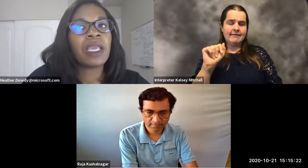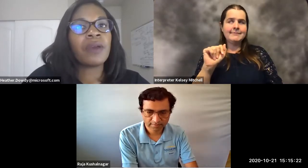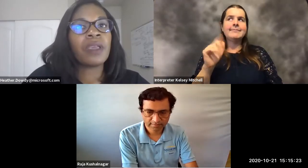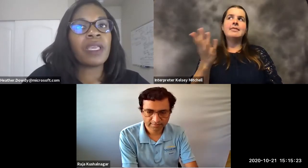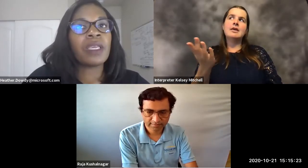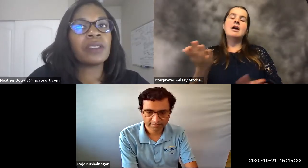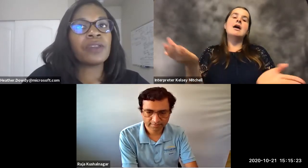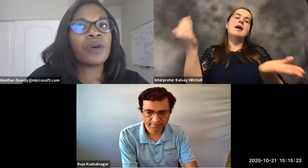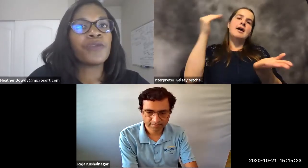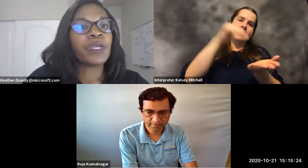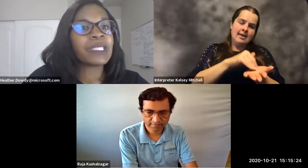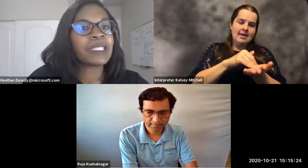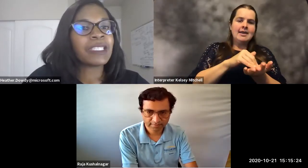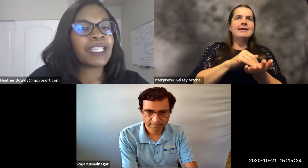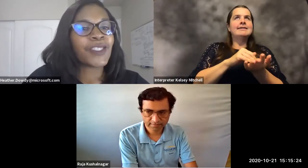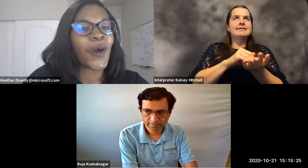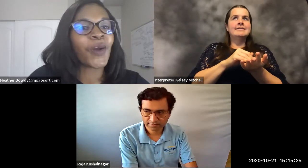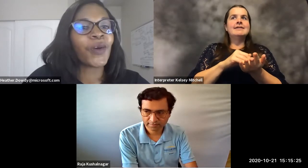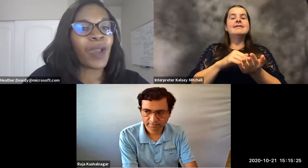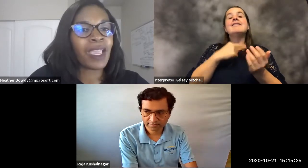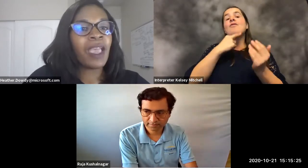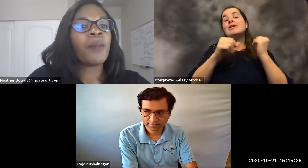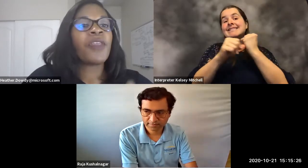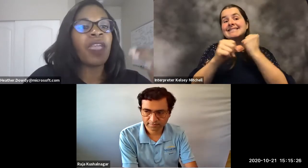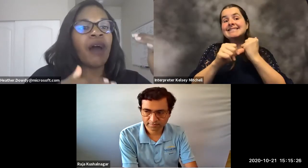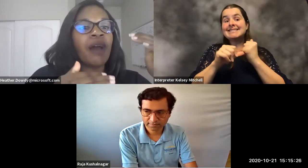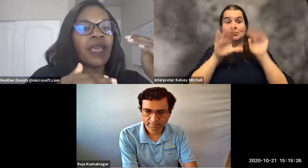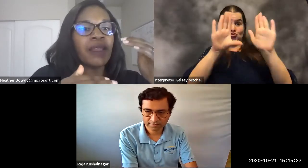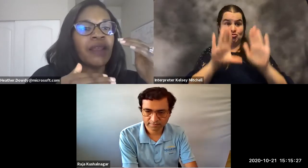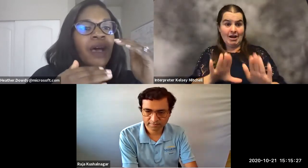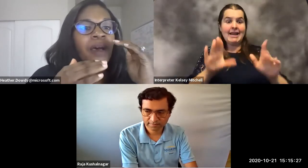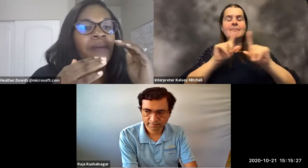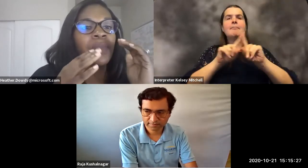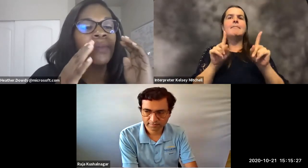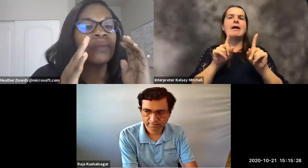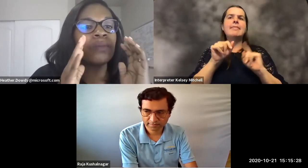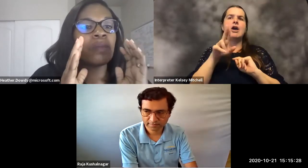Again, those voice assistants are great, but they are in